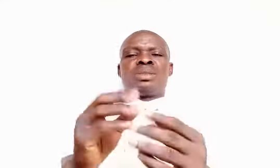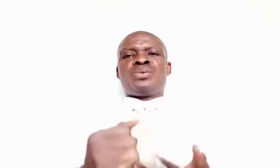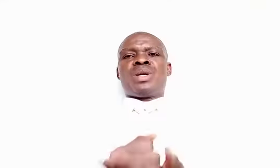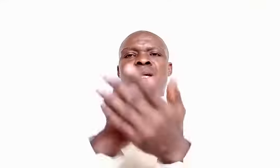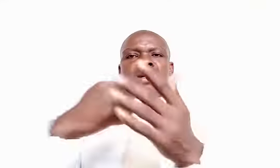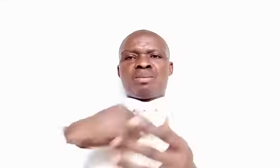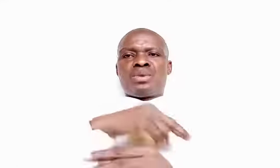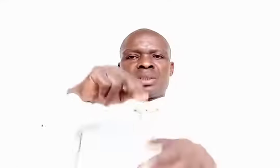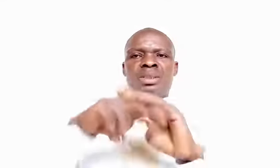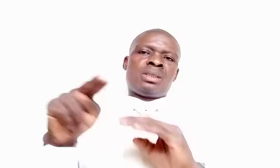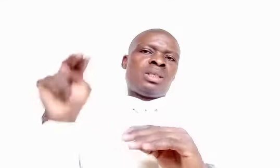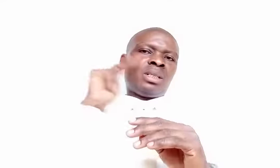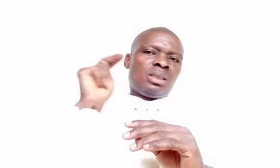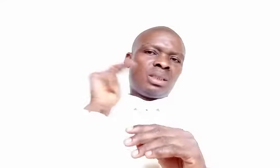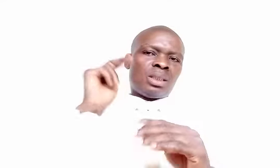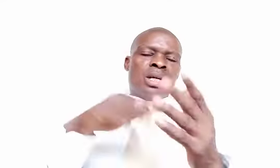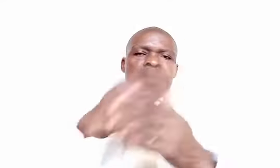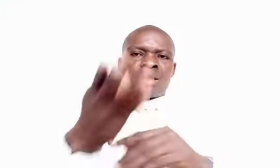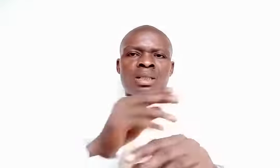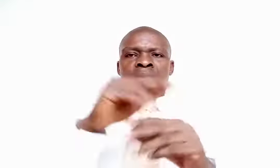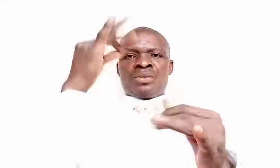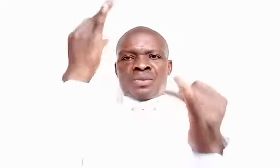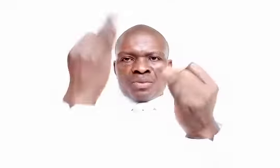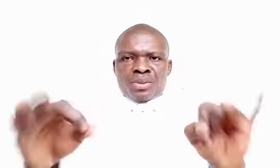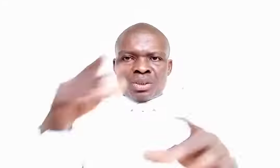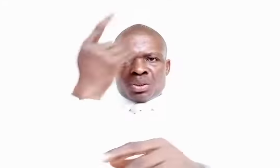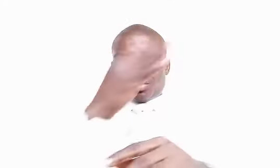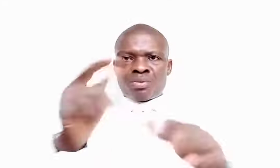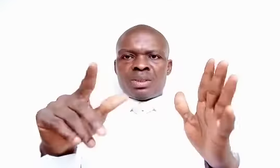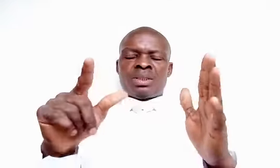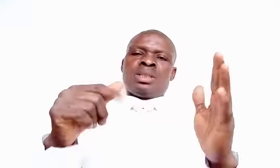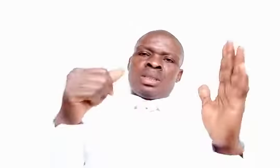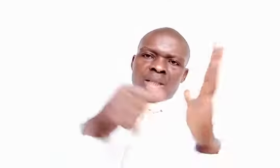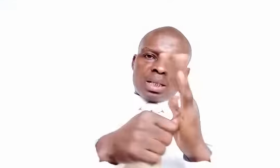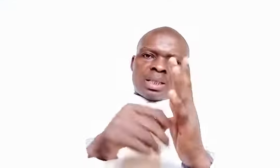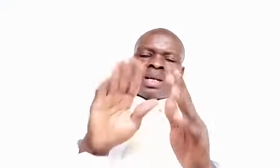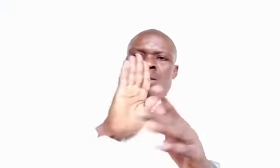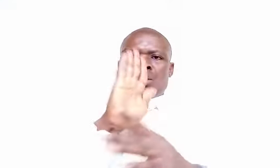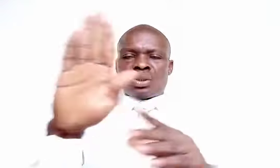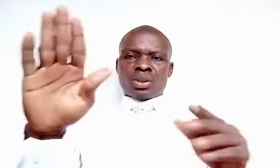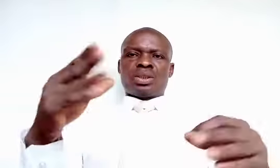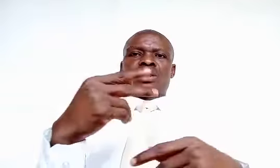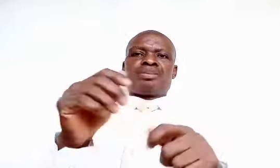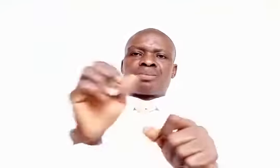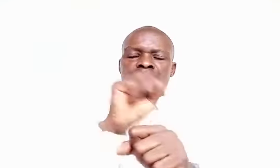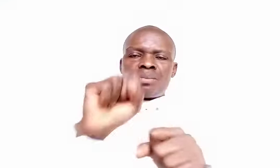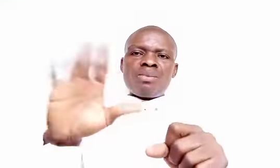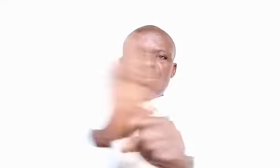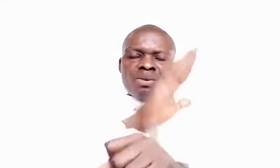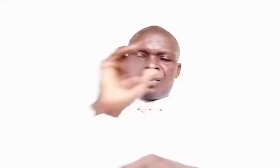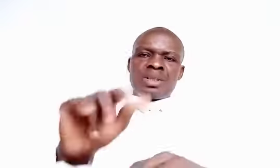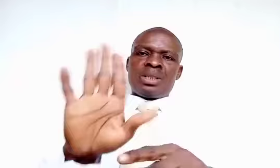in Nigeria. Then we have the ending of the letter. Yours faithfully, the signature, William